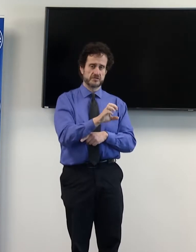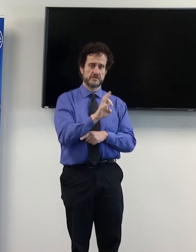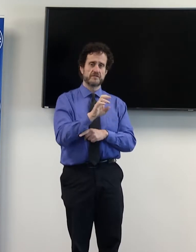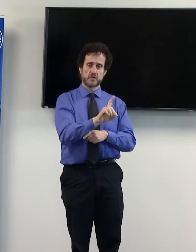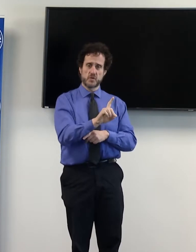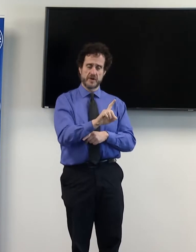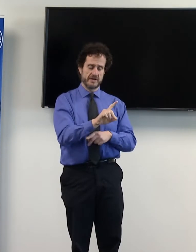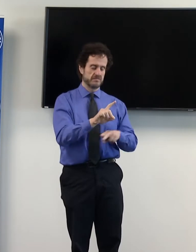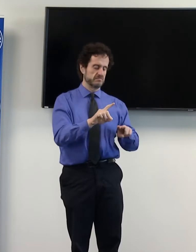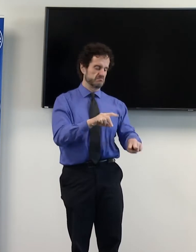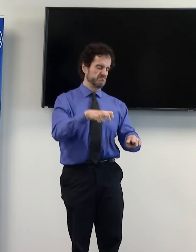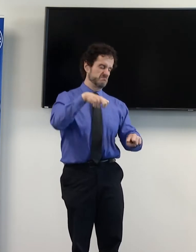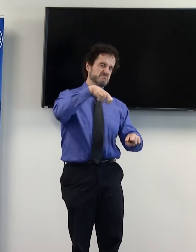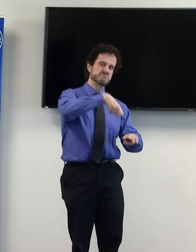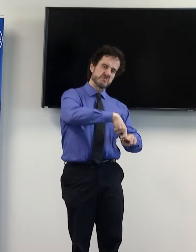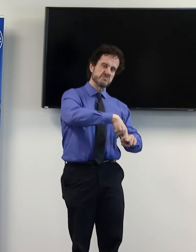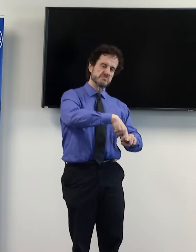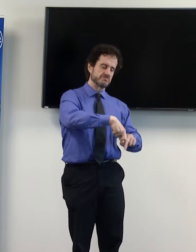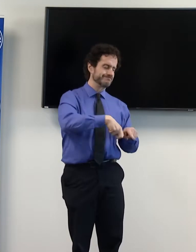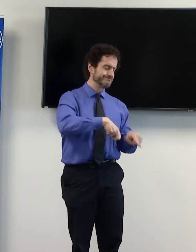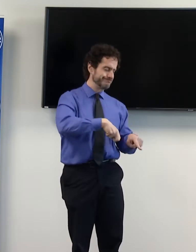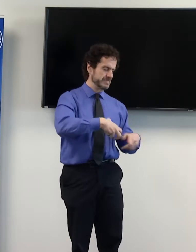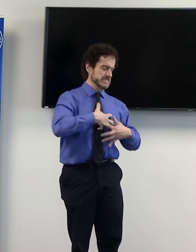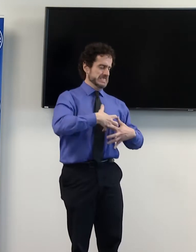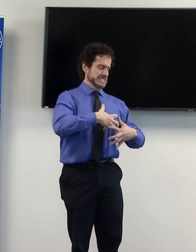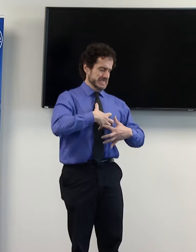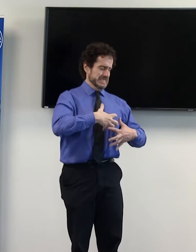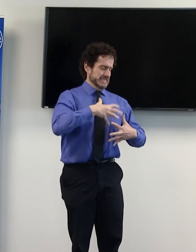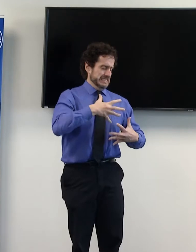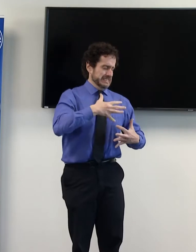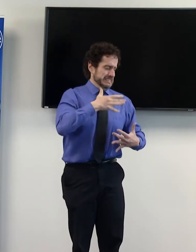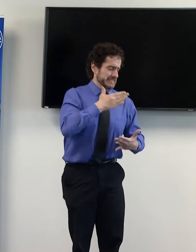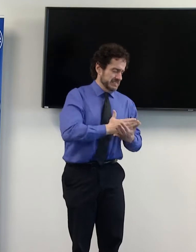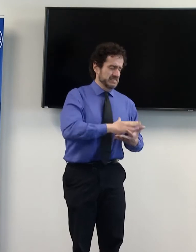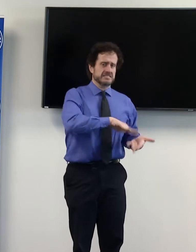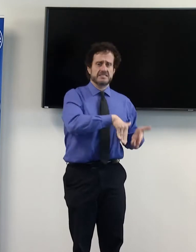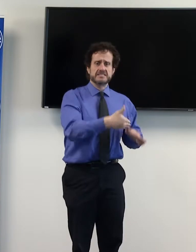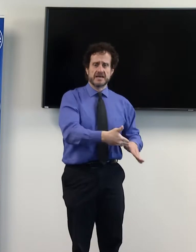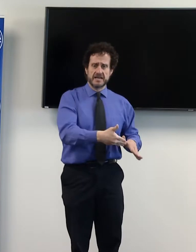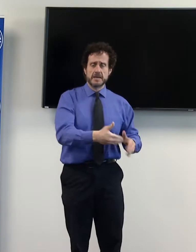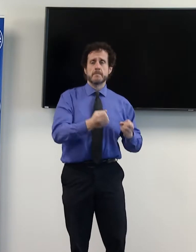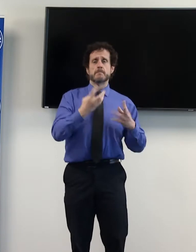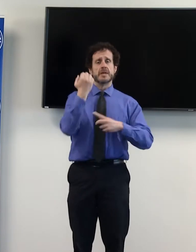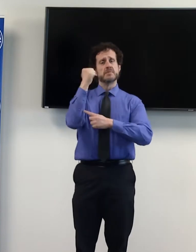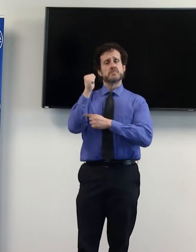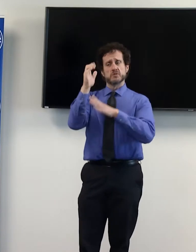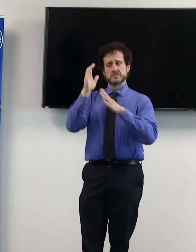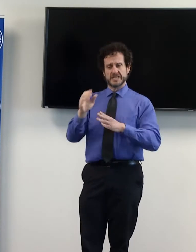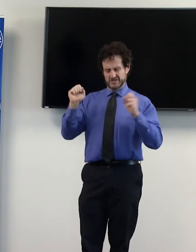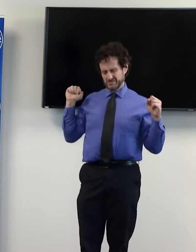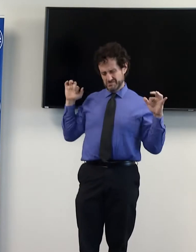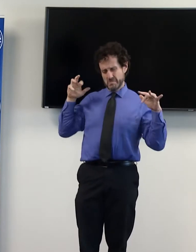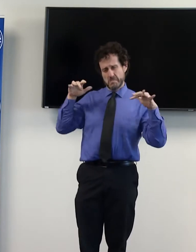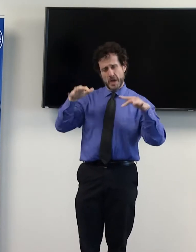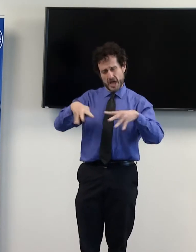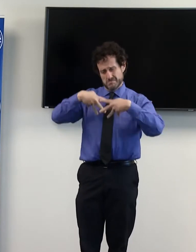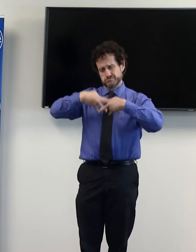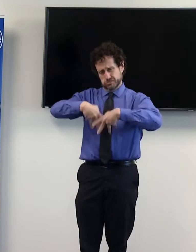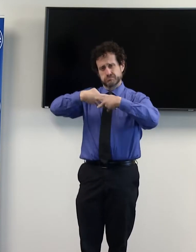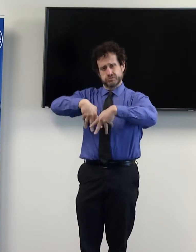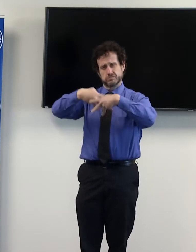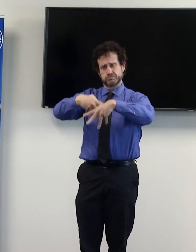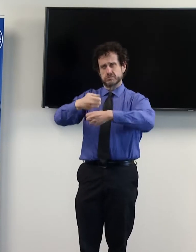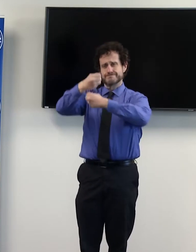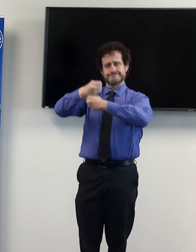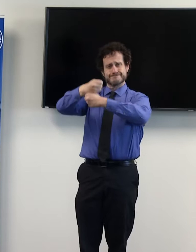Over the weekend, thousands of protesters have flooded the streets to call out that injustice,